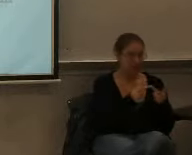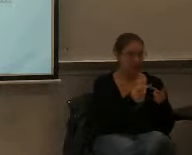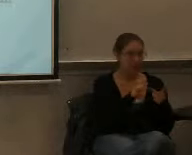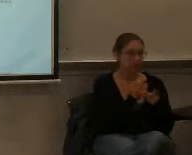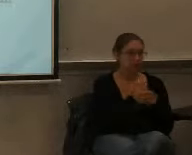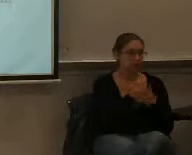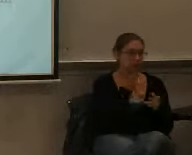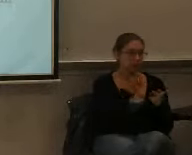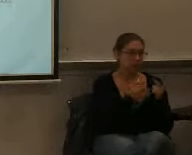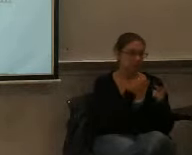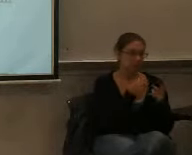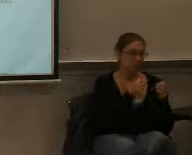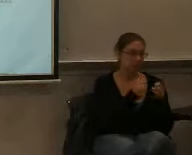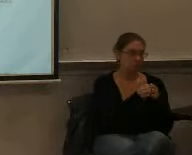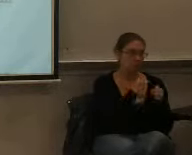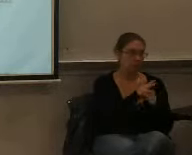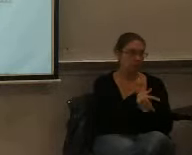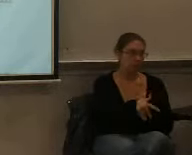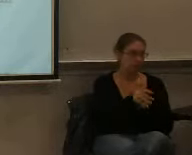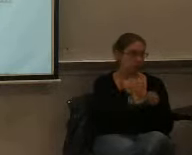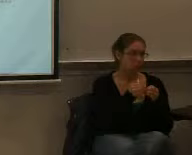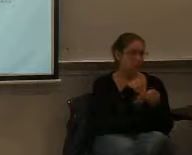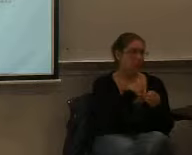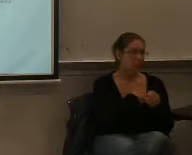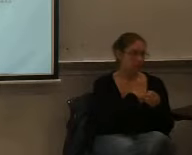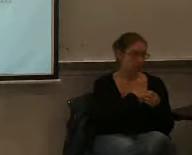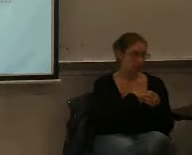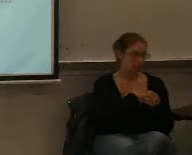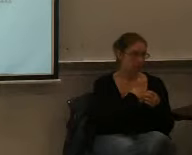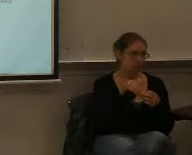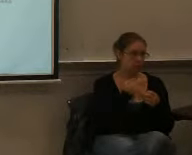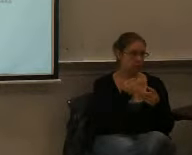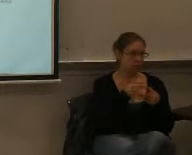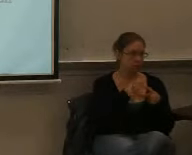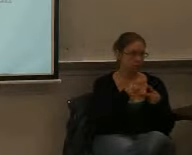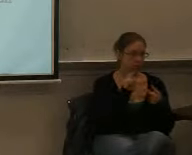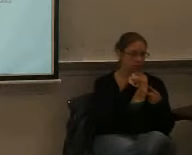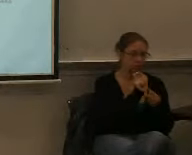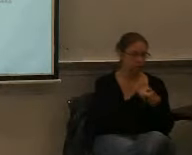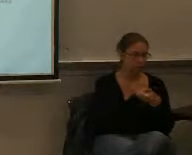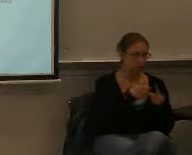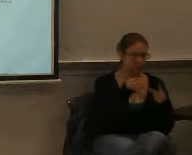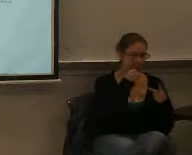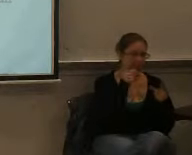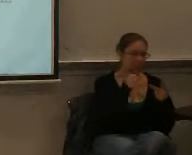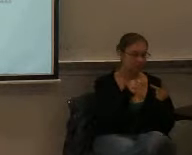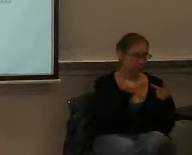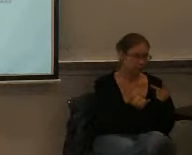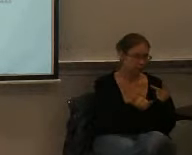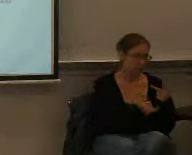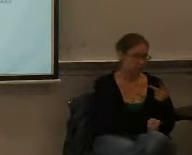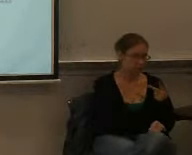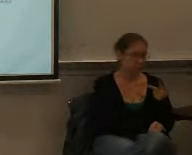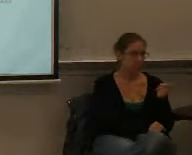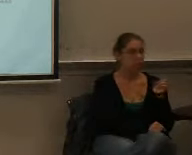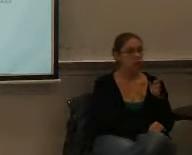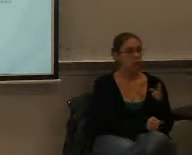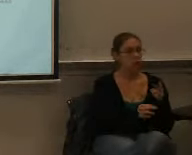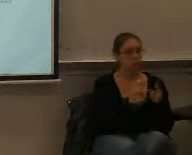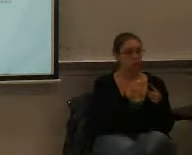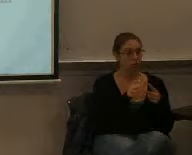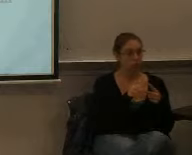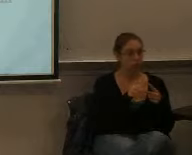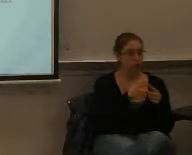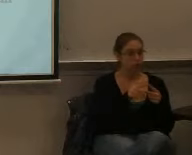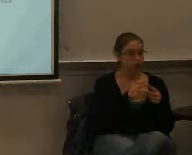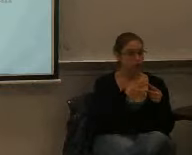becomes perhaps more desirable, so the predator will switch to other prey species. Or those two